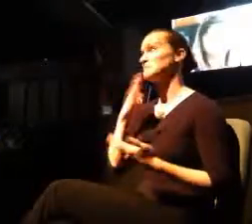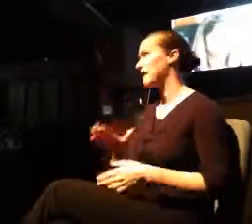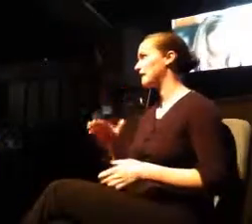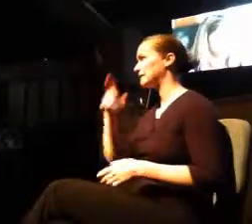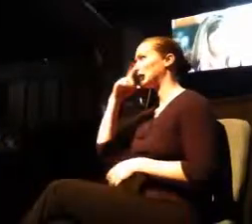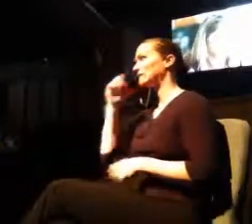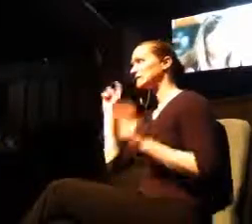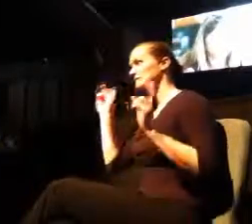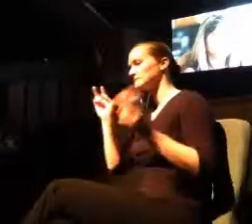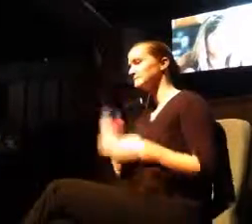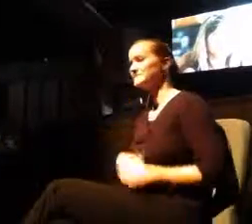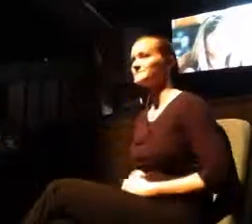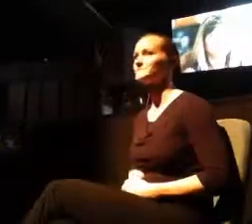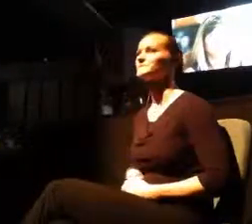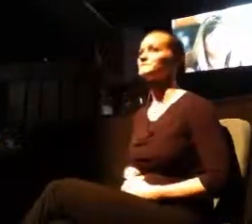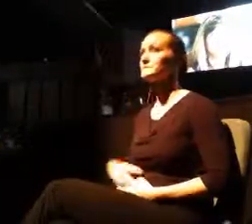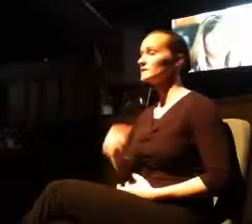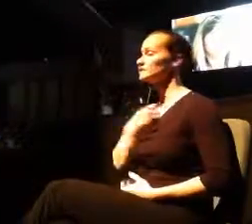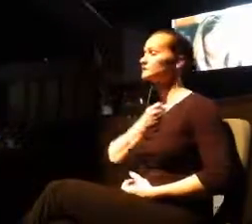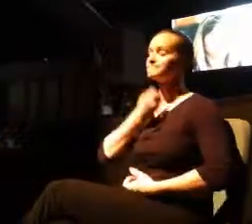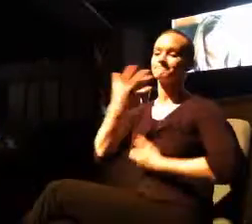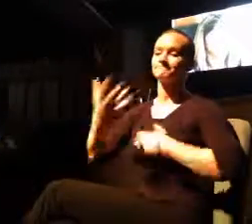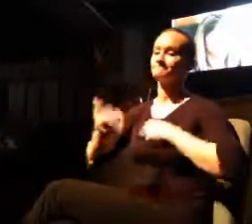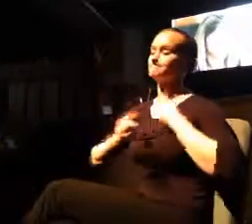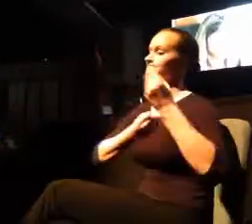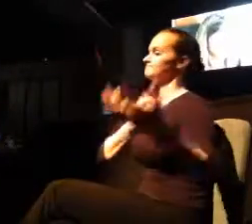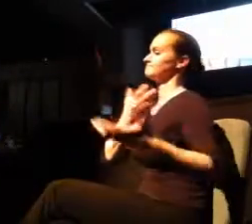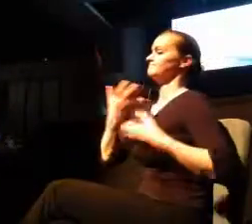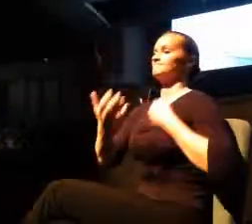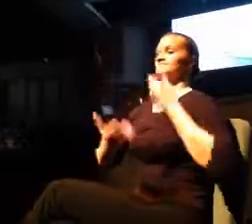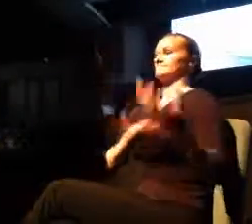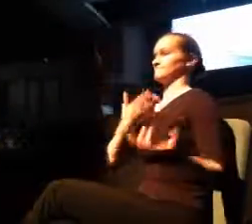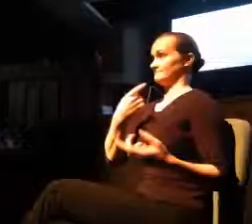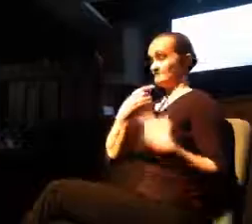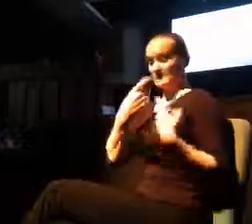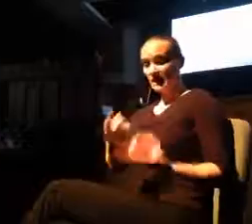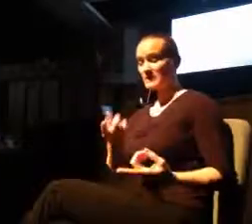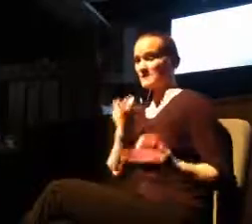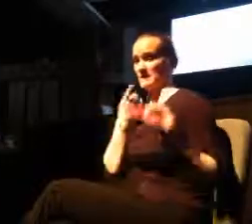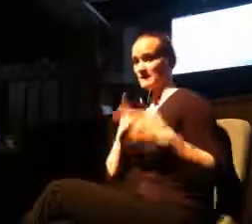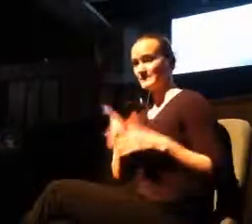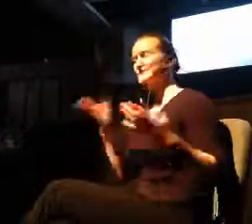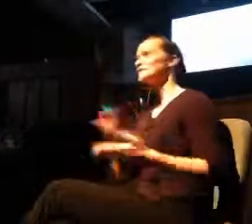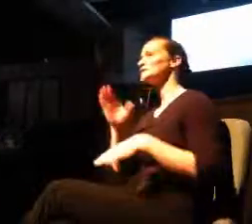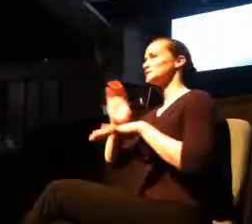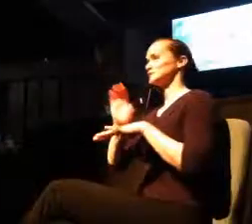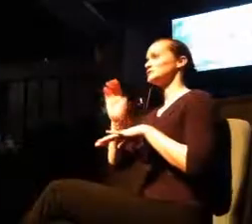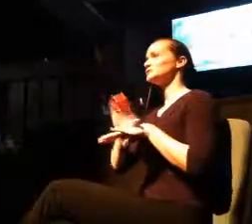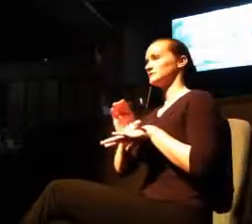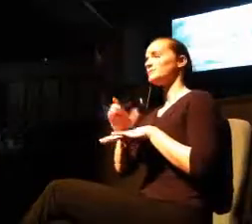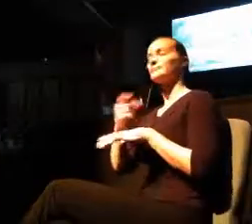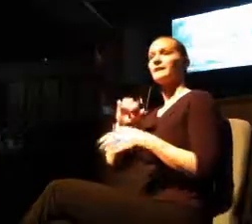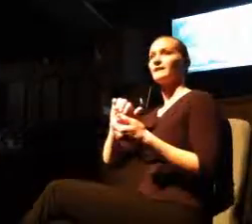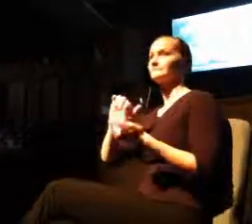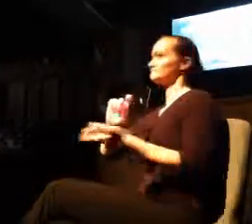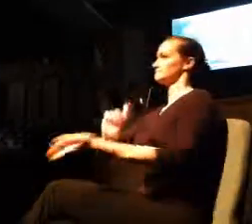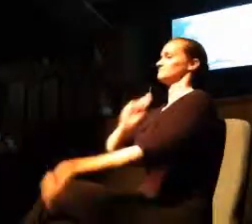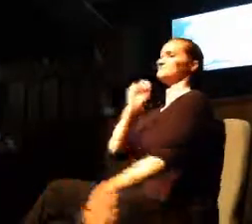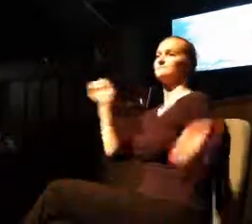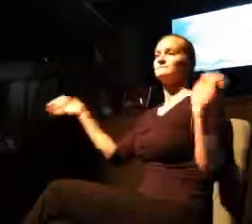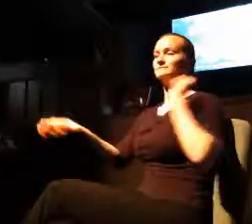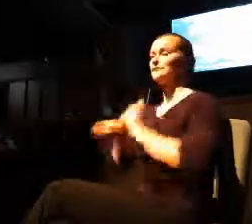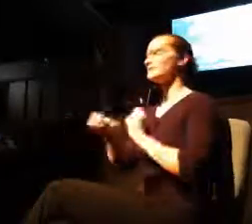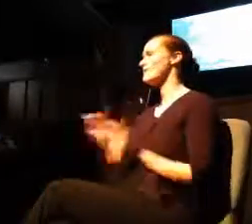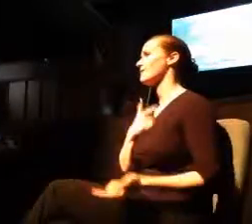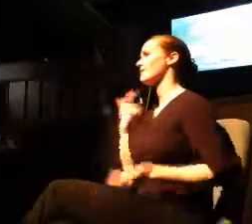and just get it all out, and then tell him what happened to me at Casas and how it changed my life. And I knew